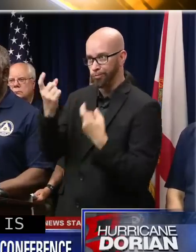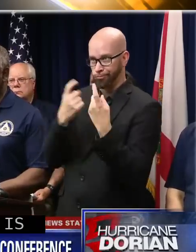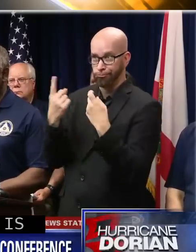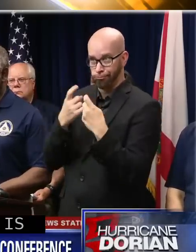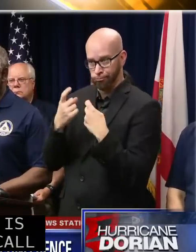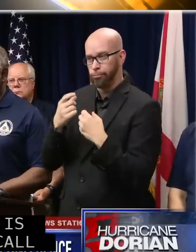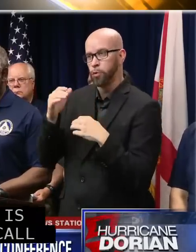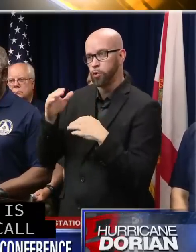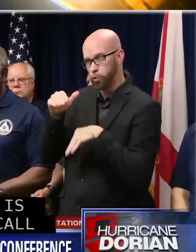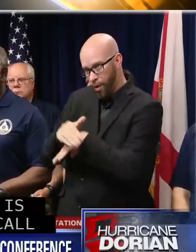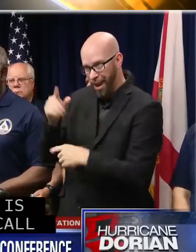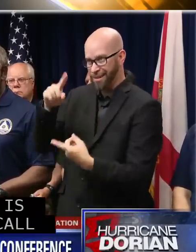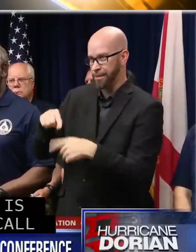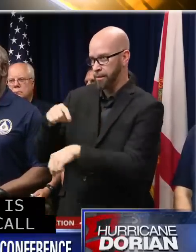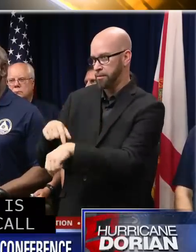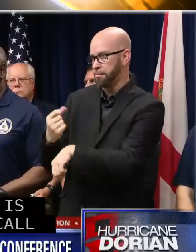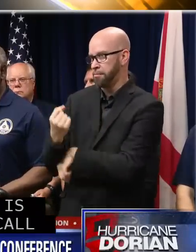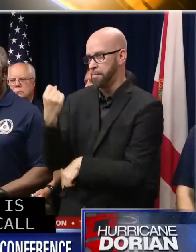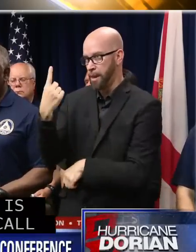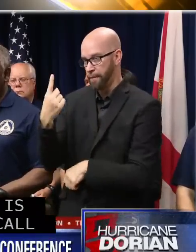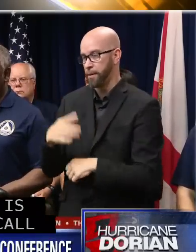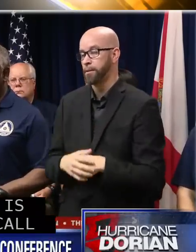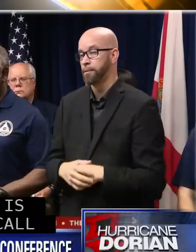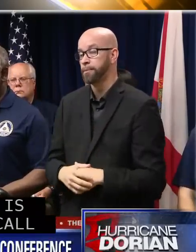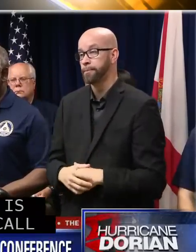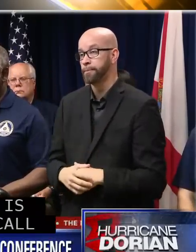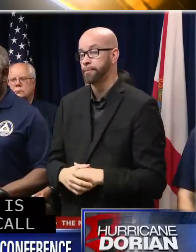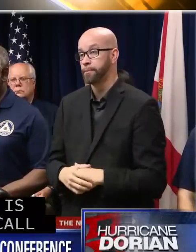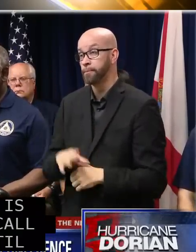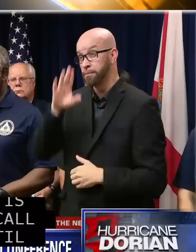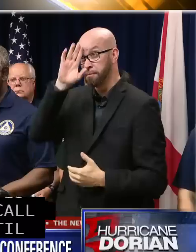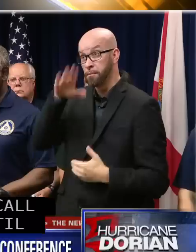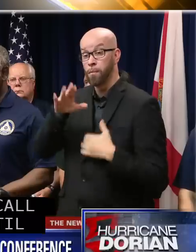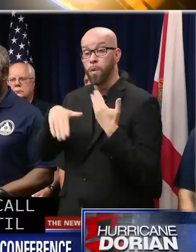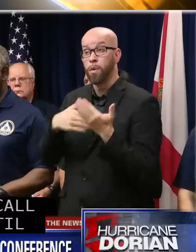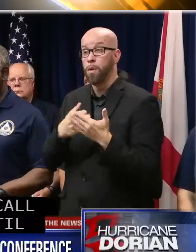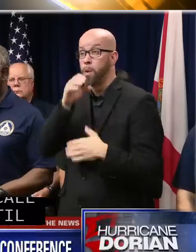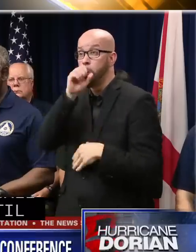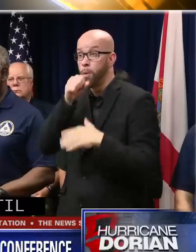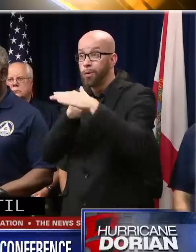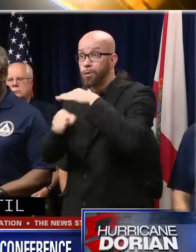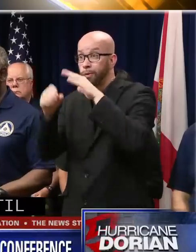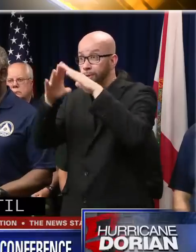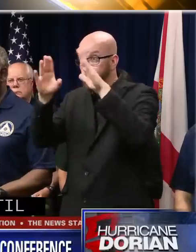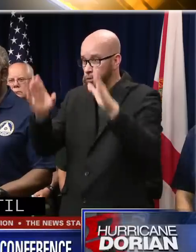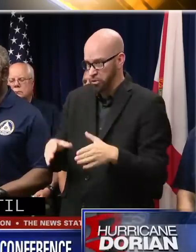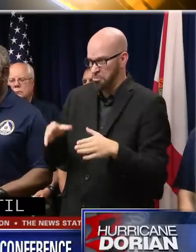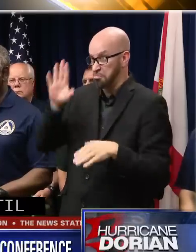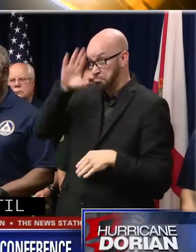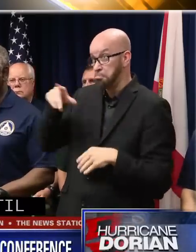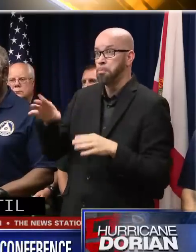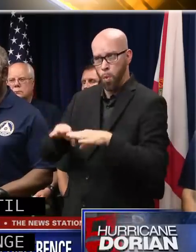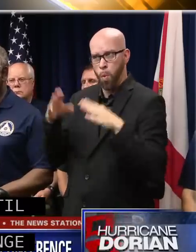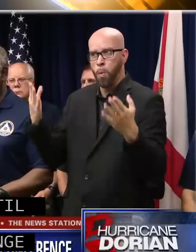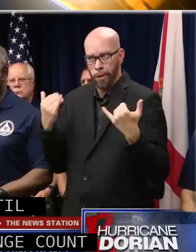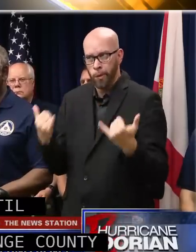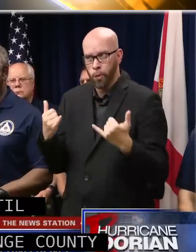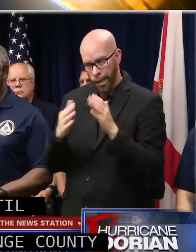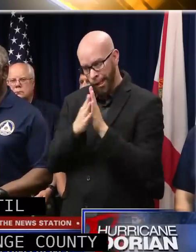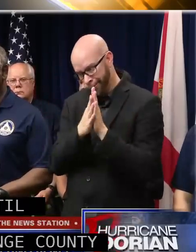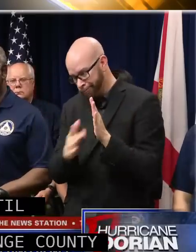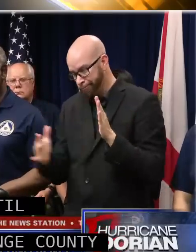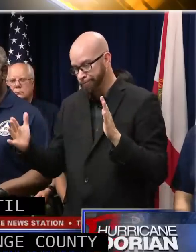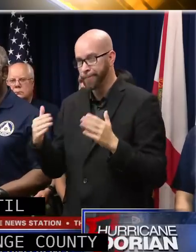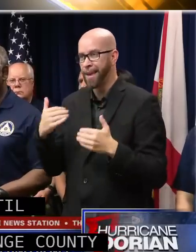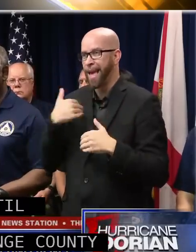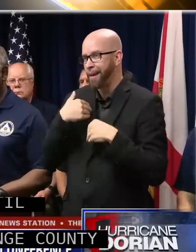Tonight. As a reminder, all Orange County shelters are open today, and again, there is a list